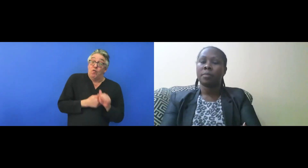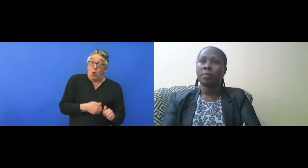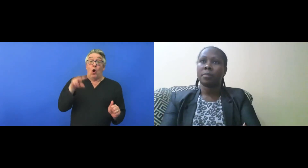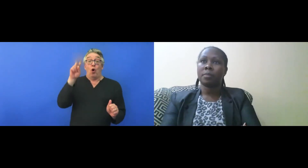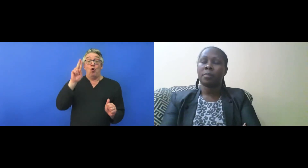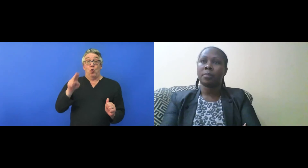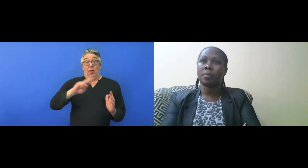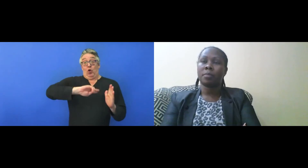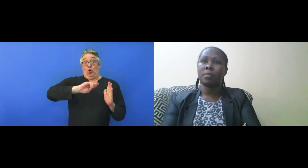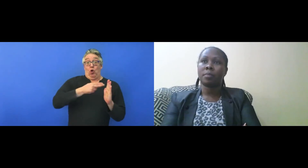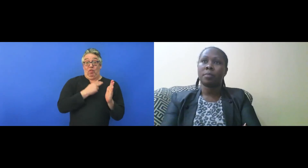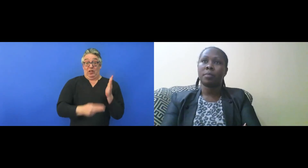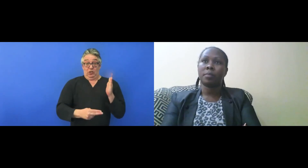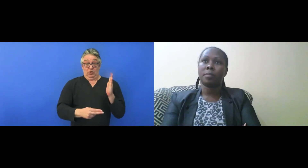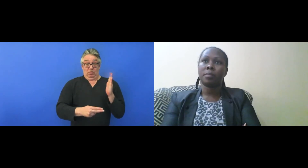So,